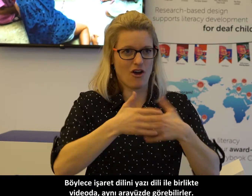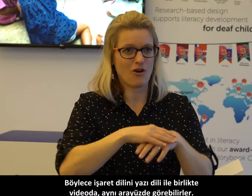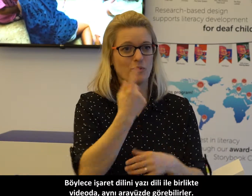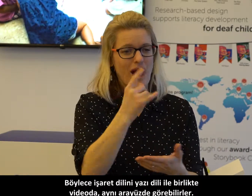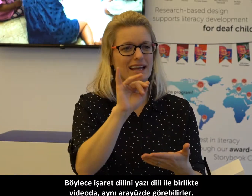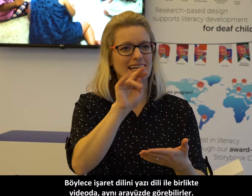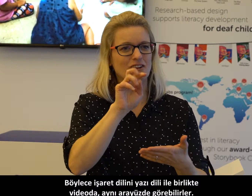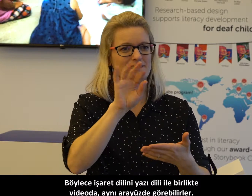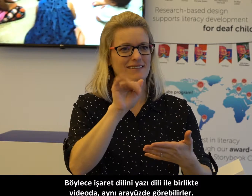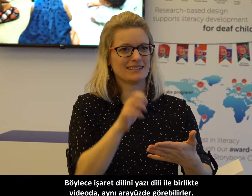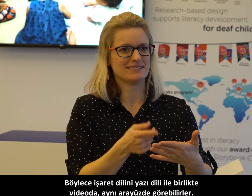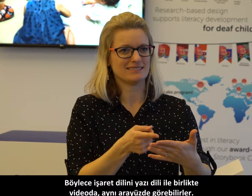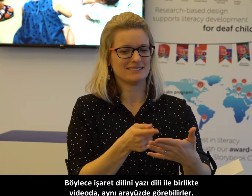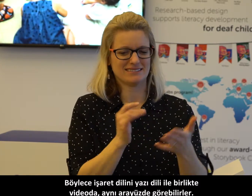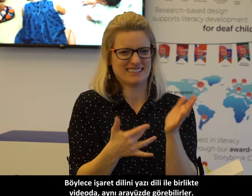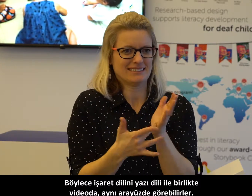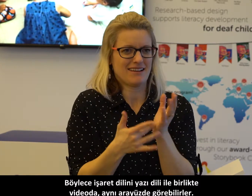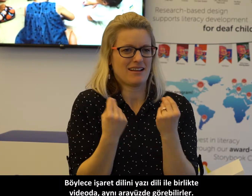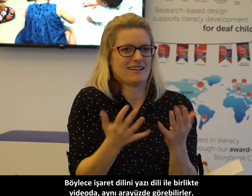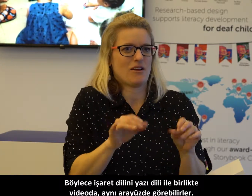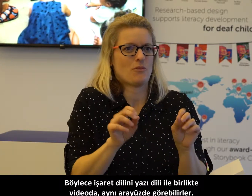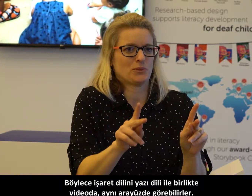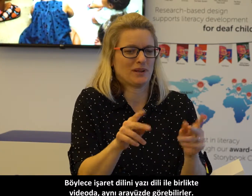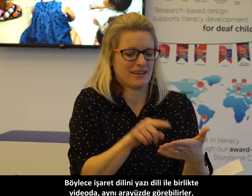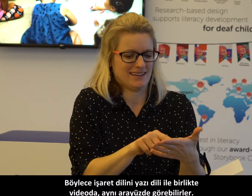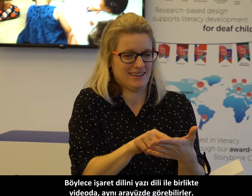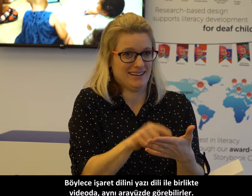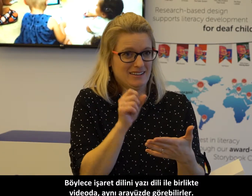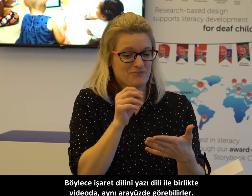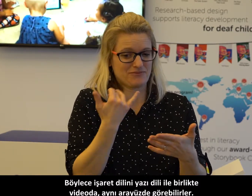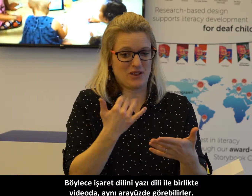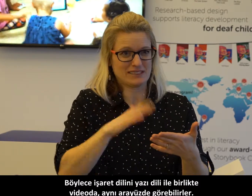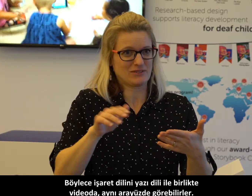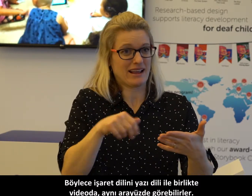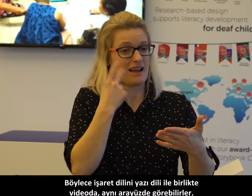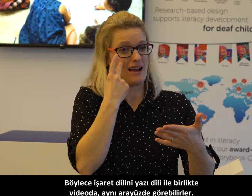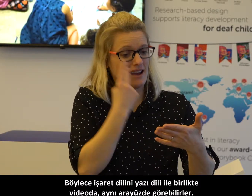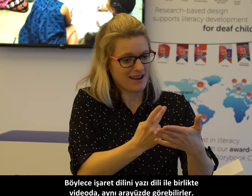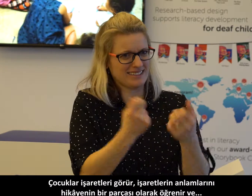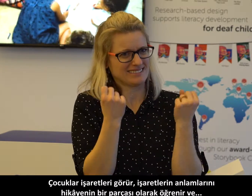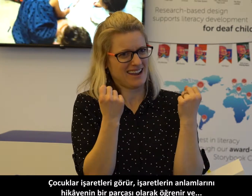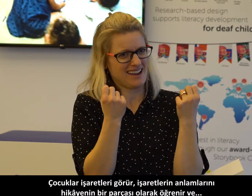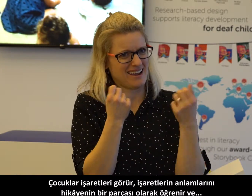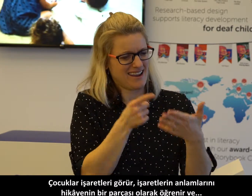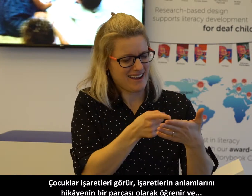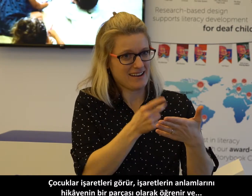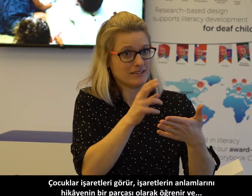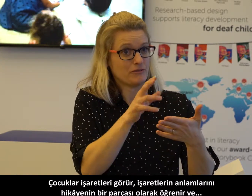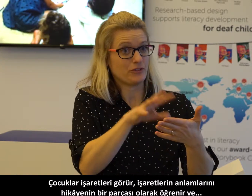can see the video of the signing and also have the written language along with it on the same interface, so that the children see the signs